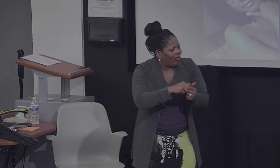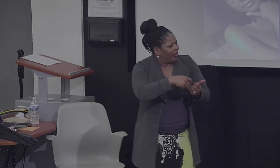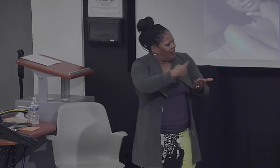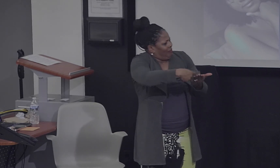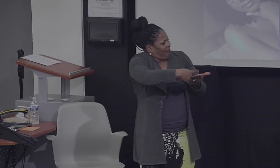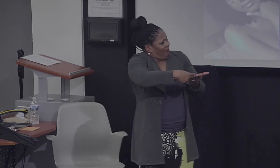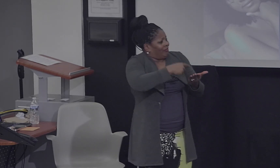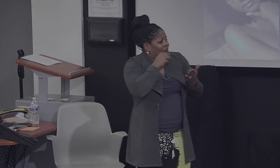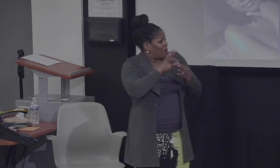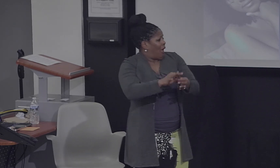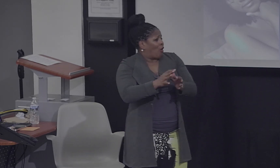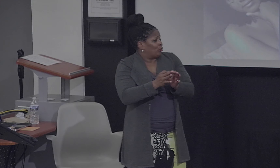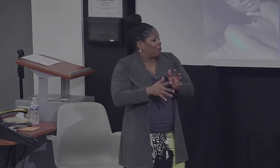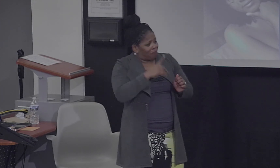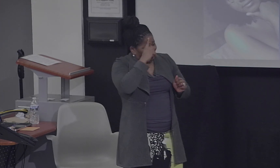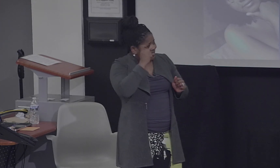of interpreters, getting people involved.